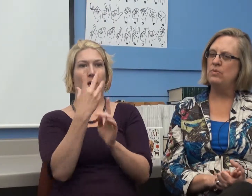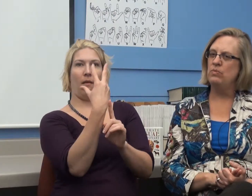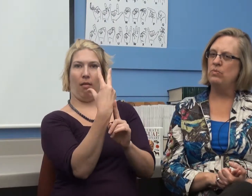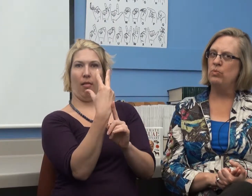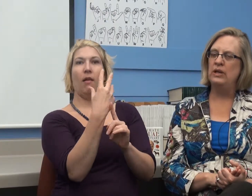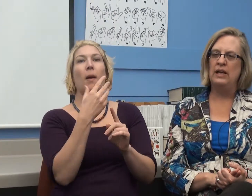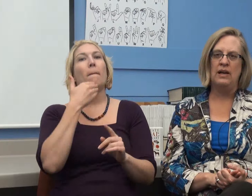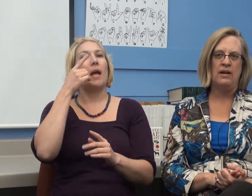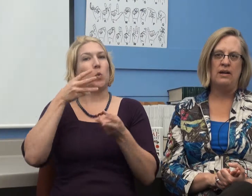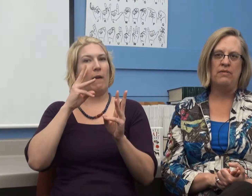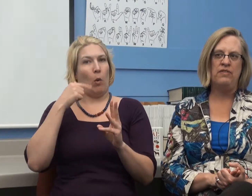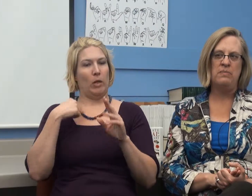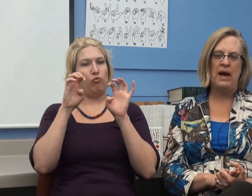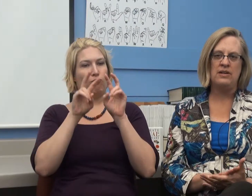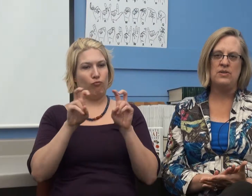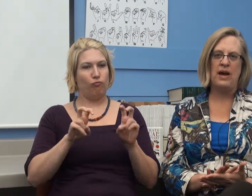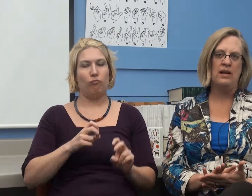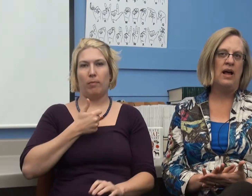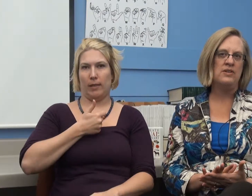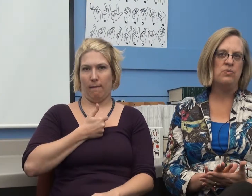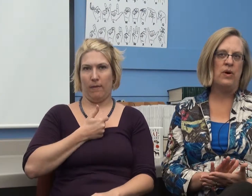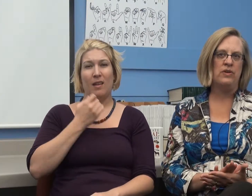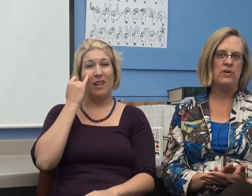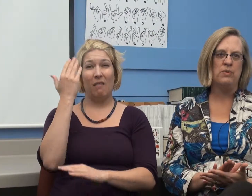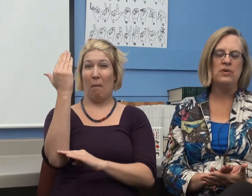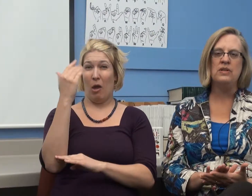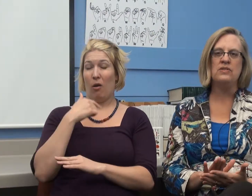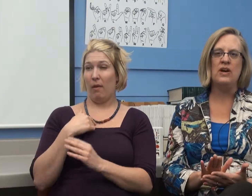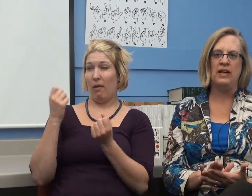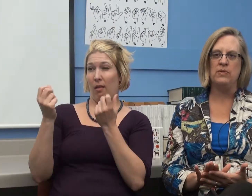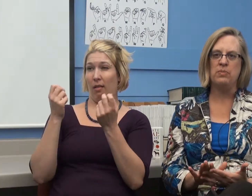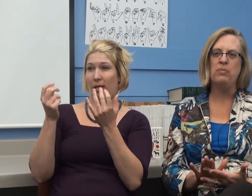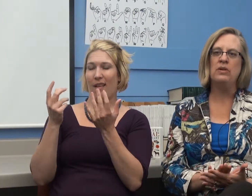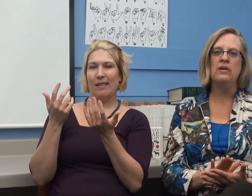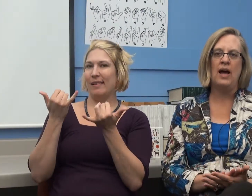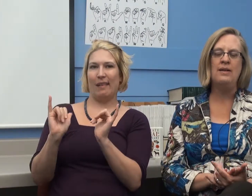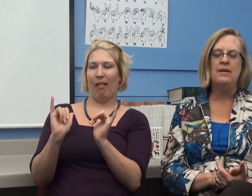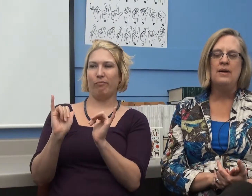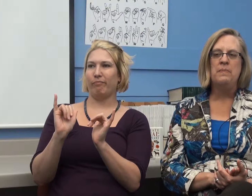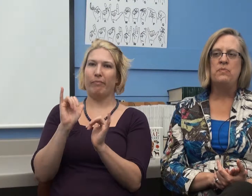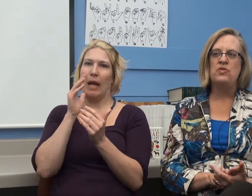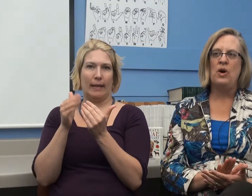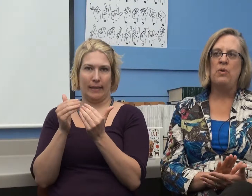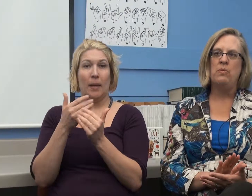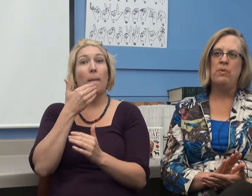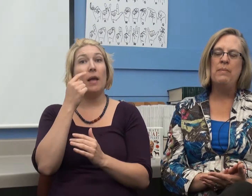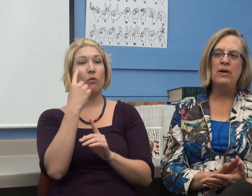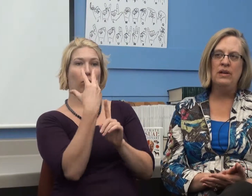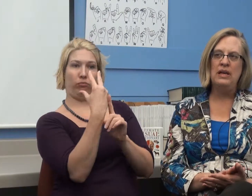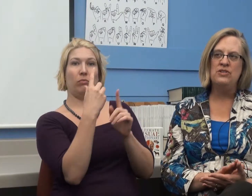don't really get enough feedback to analyze whether you're producing the sign language appropriately or not.